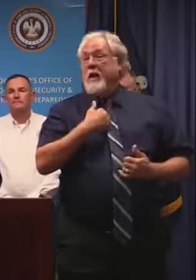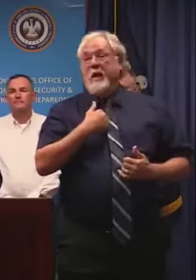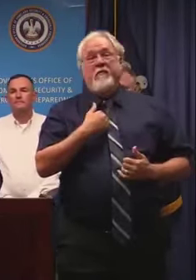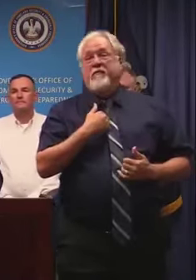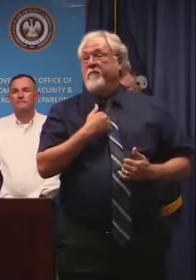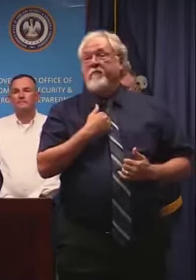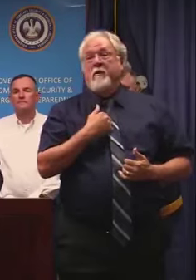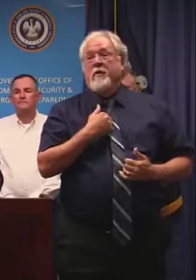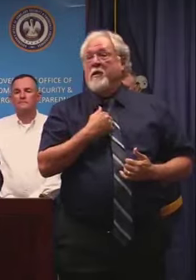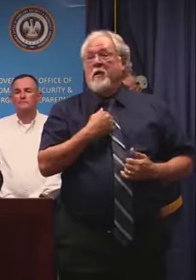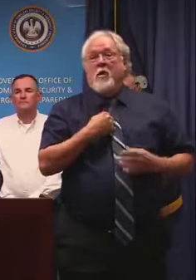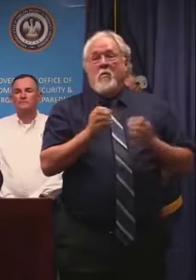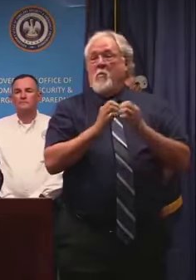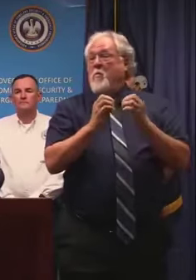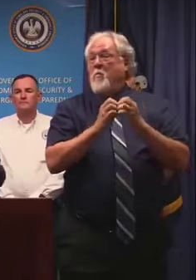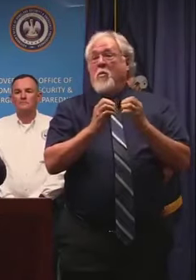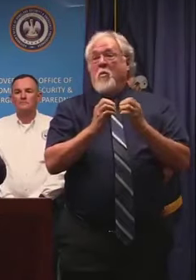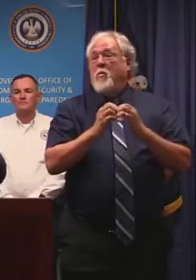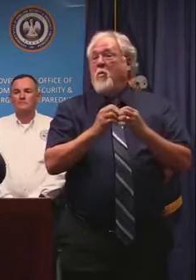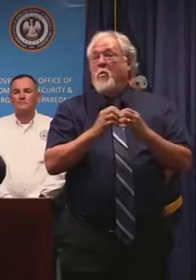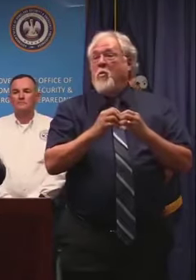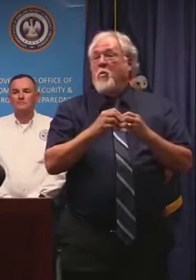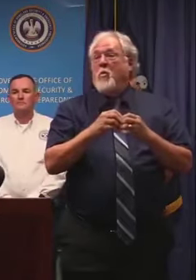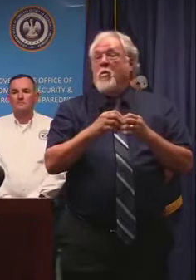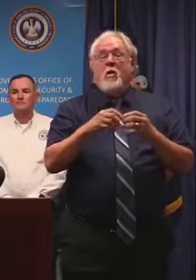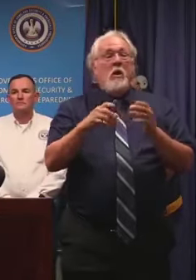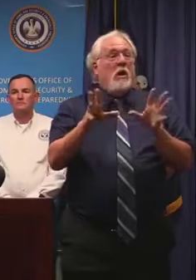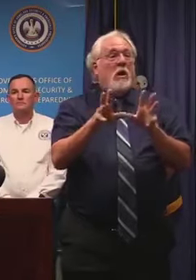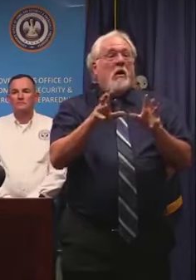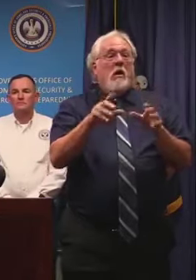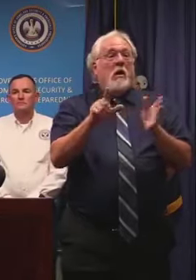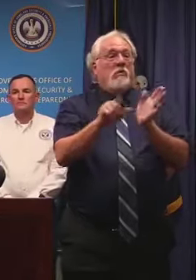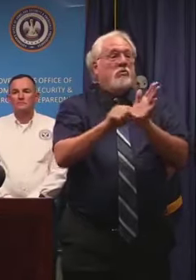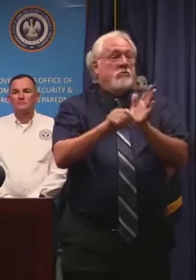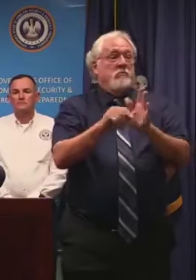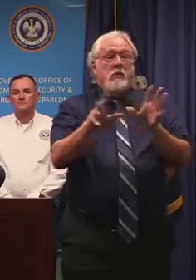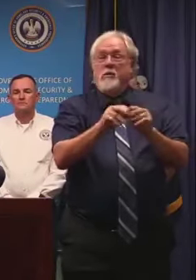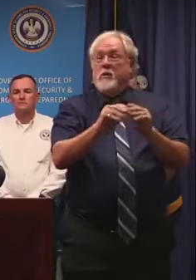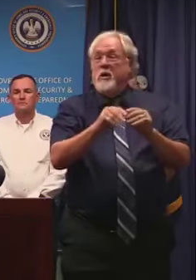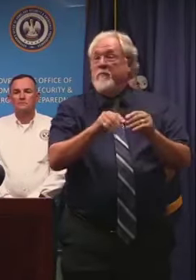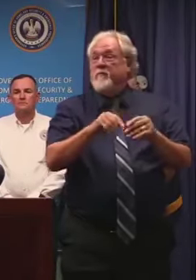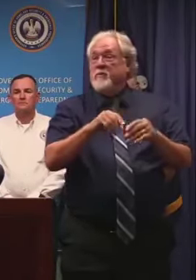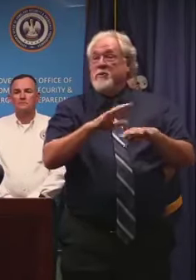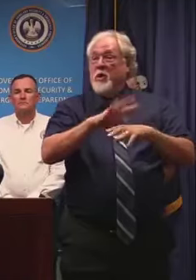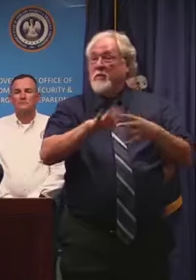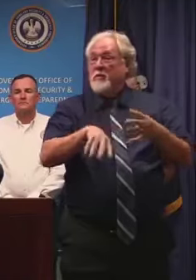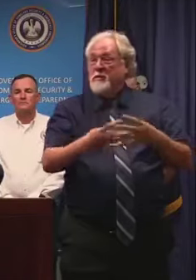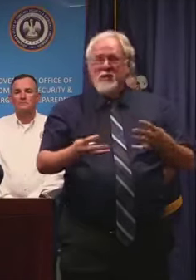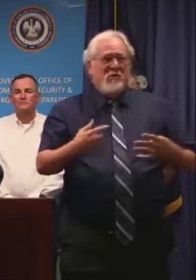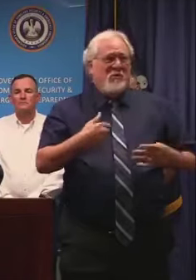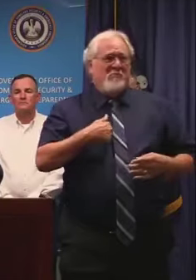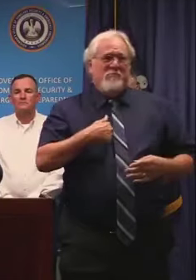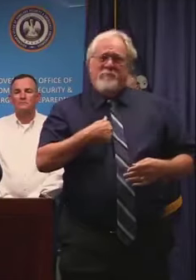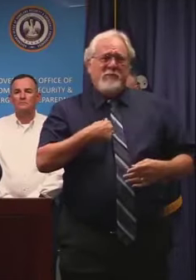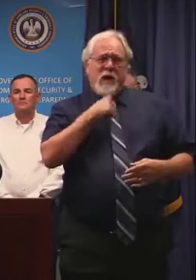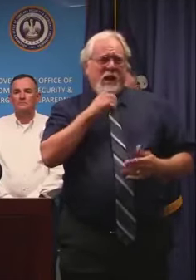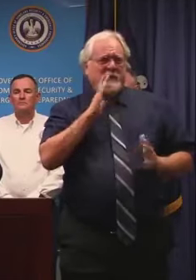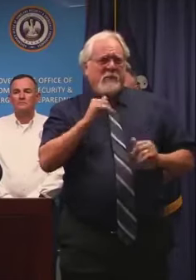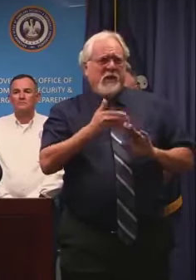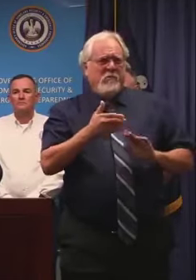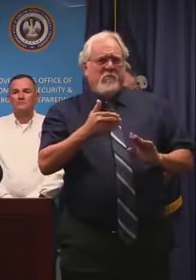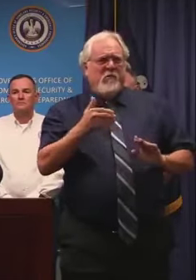have an additional press conference scheduled. I would not expect one